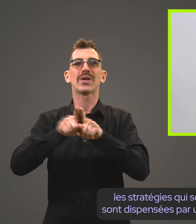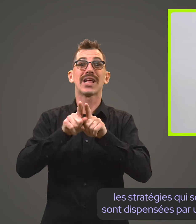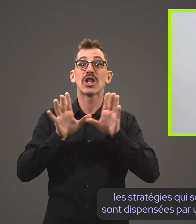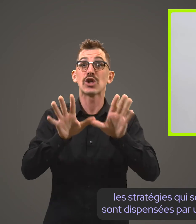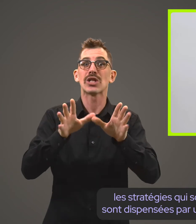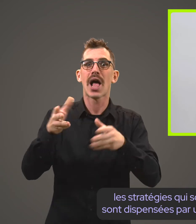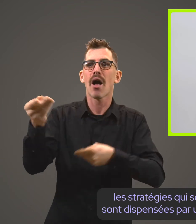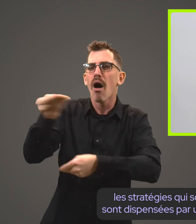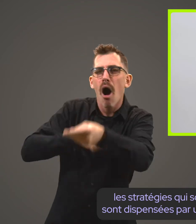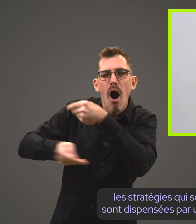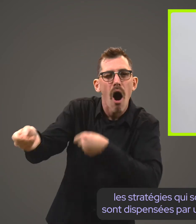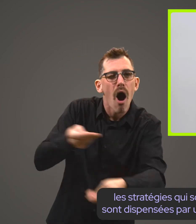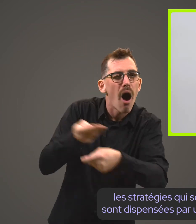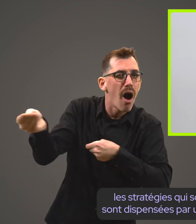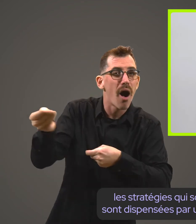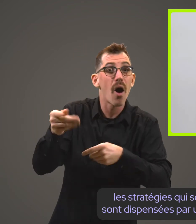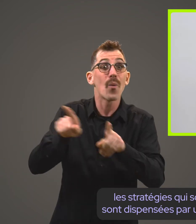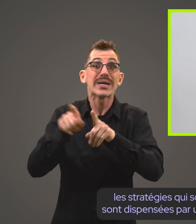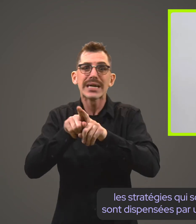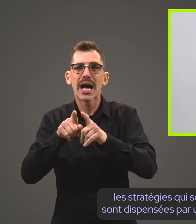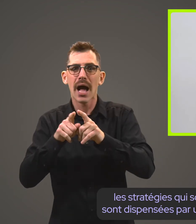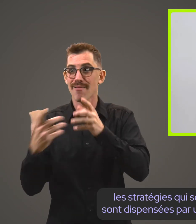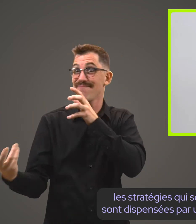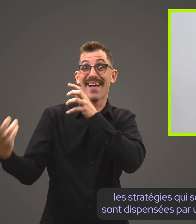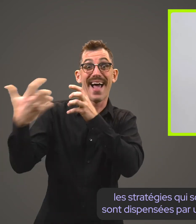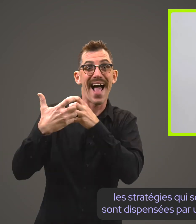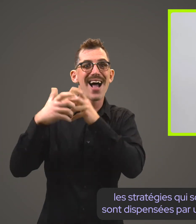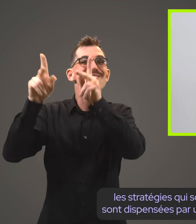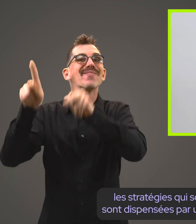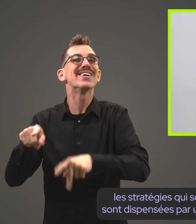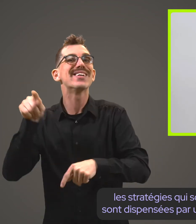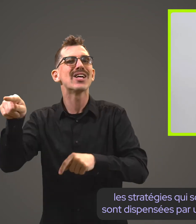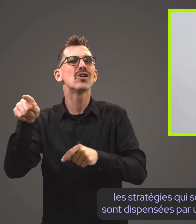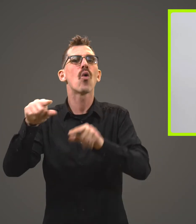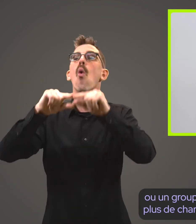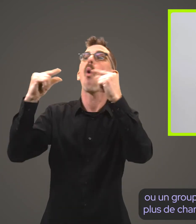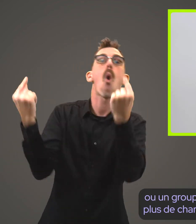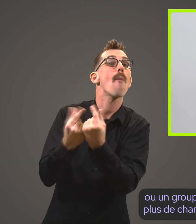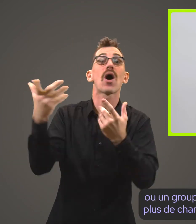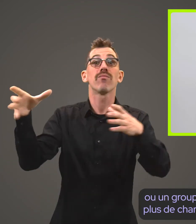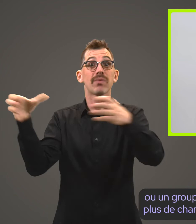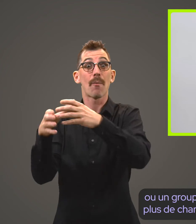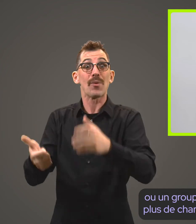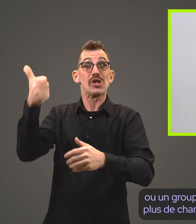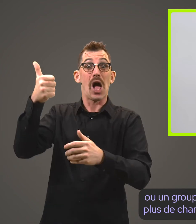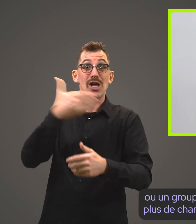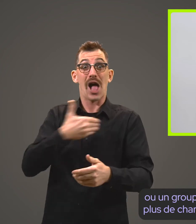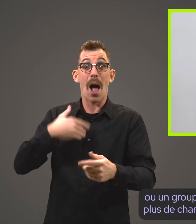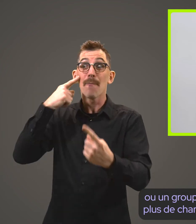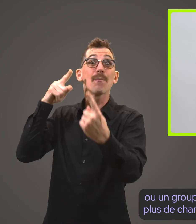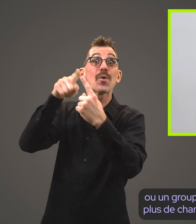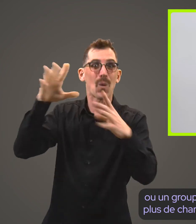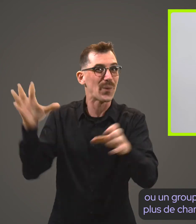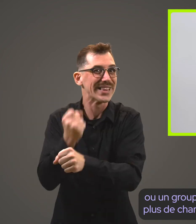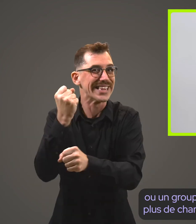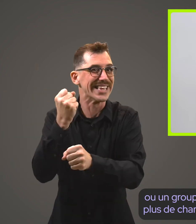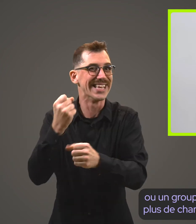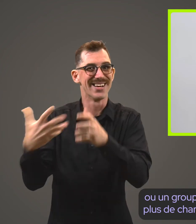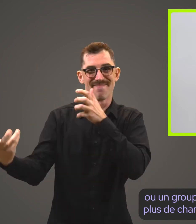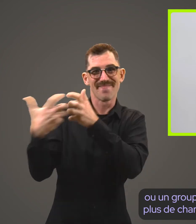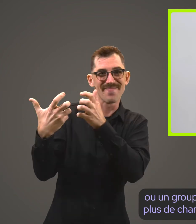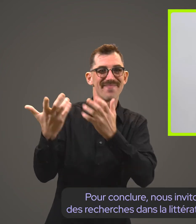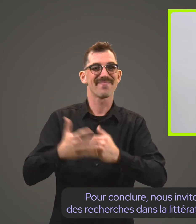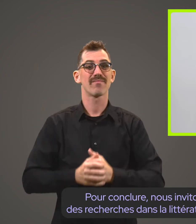finally, strategies that are interactive and that are delivered by a respected individual or group have a higher chance of